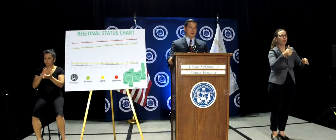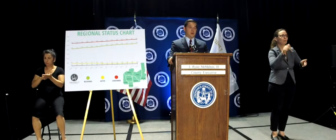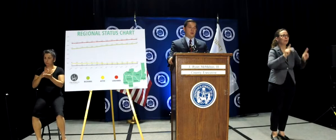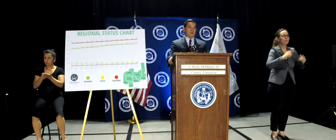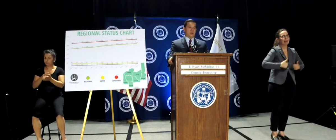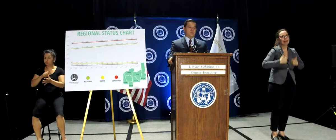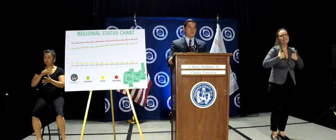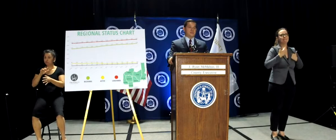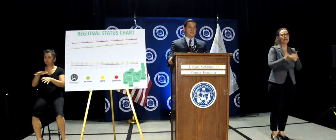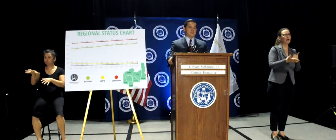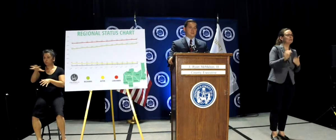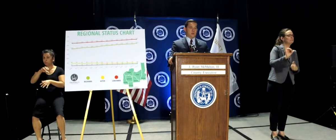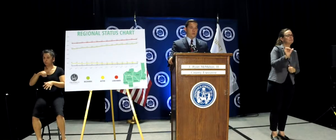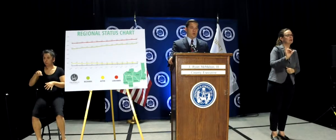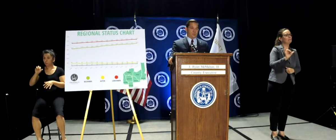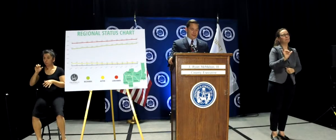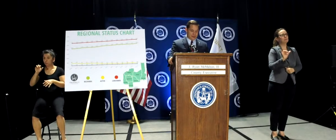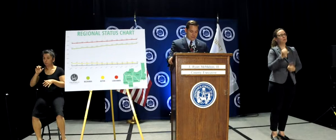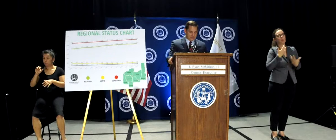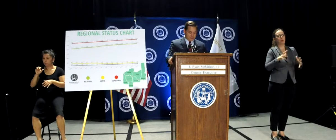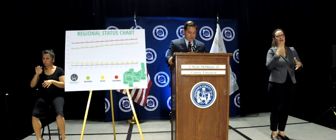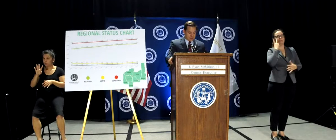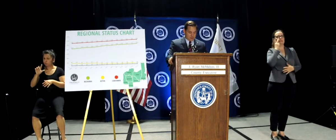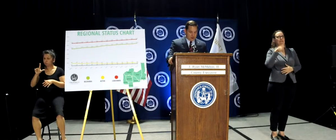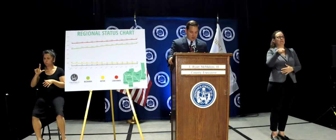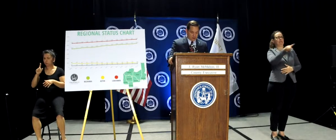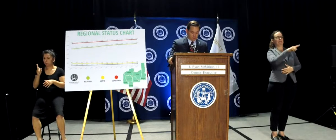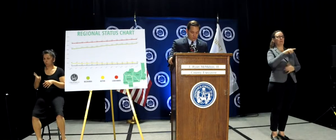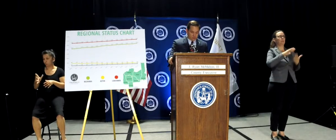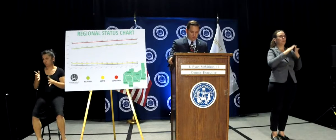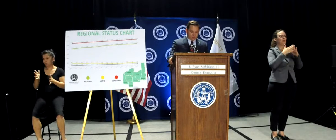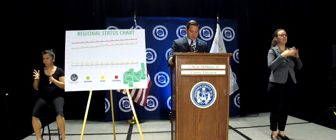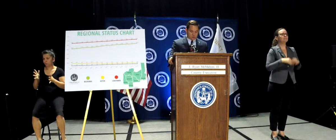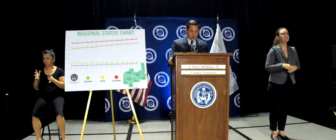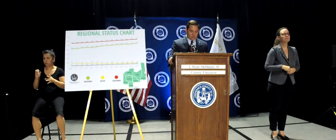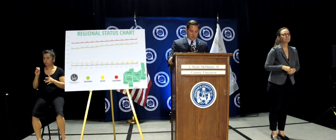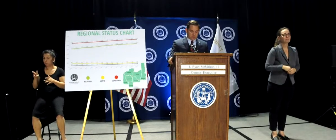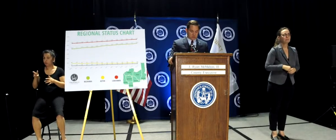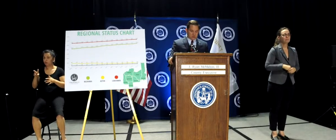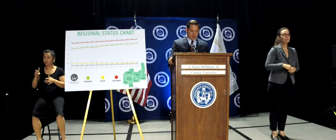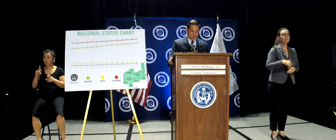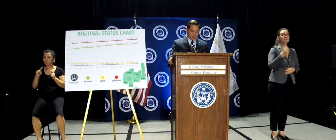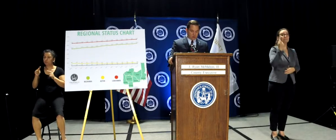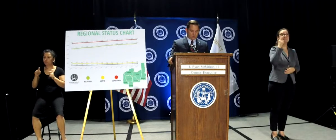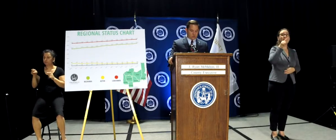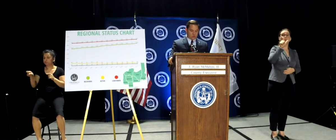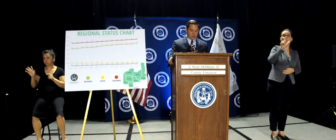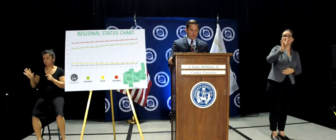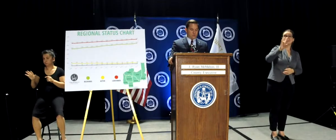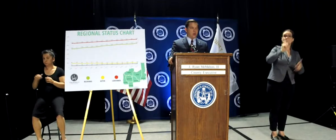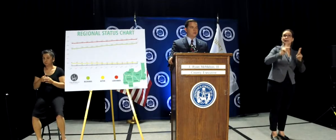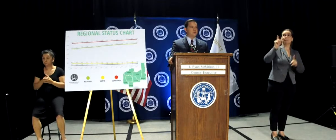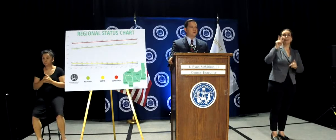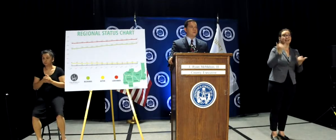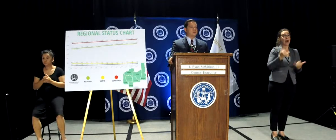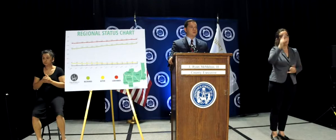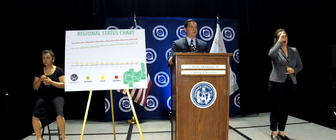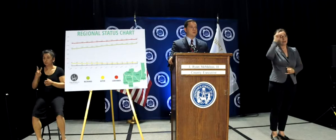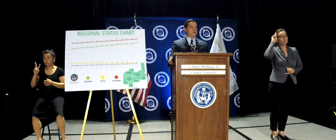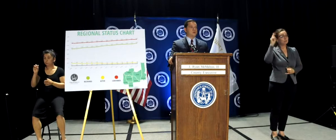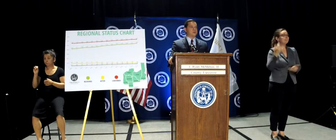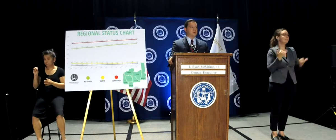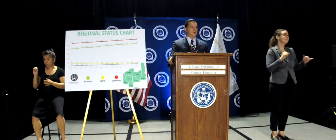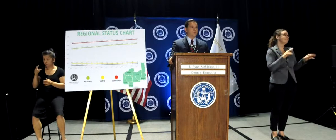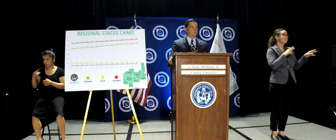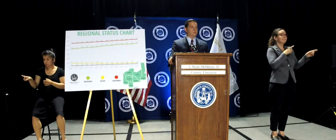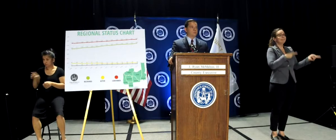hospital care. That was a decision that we all made. We know at least 20 patients are now ready to return to their facility,